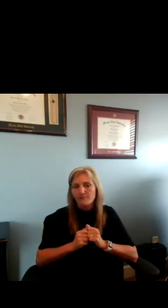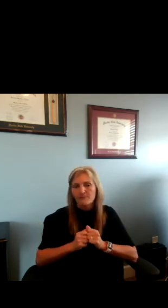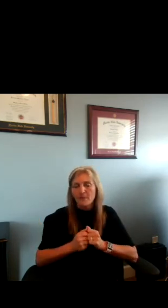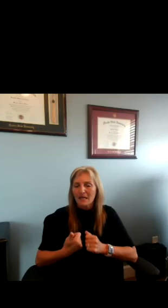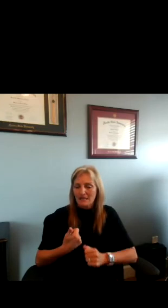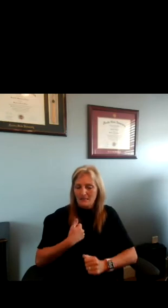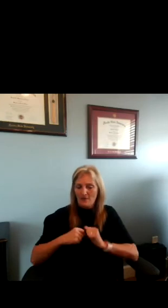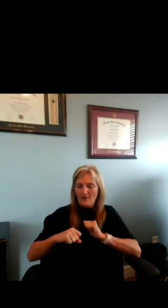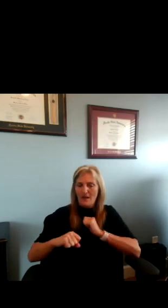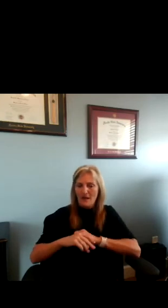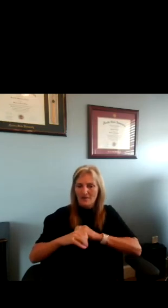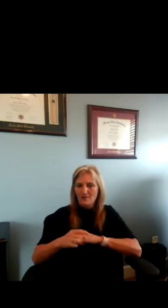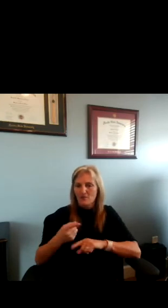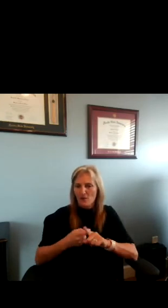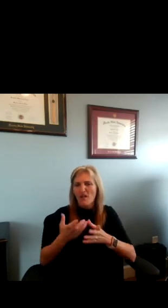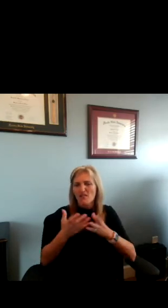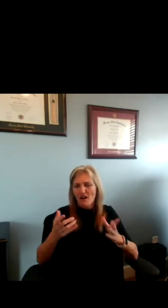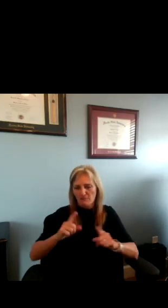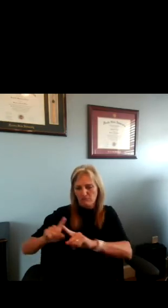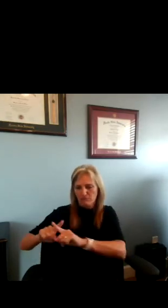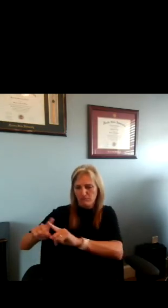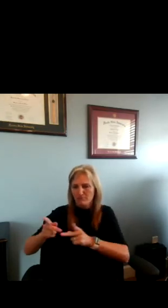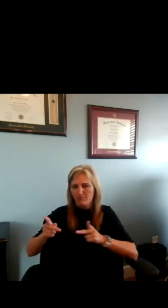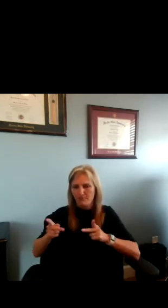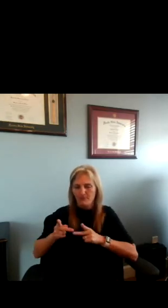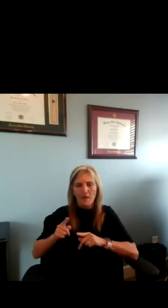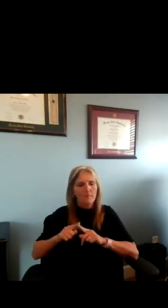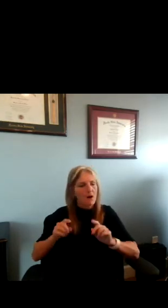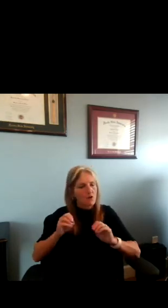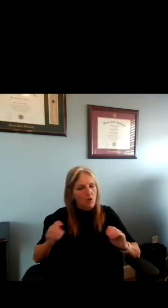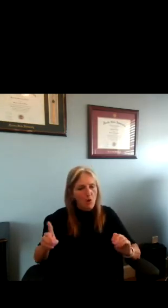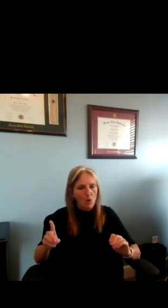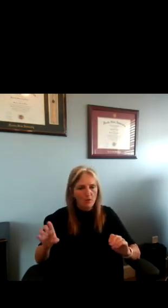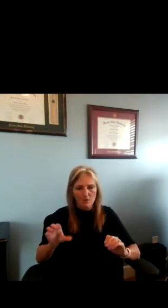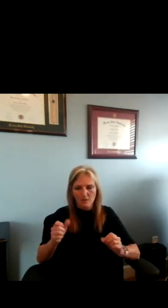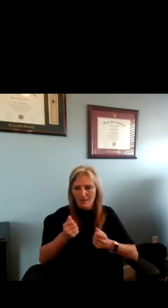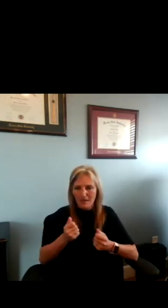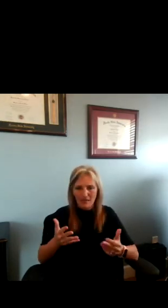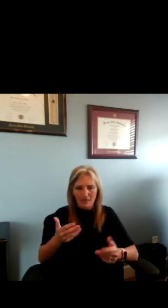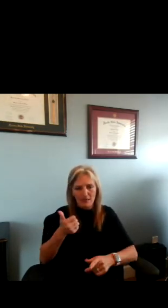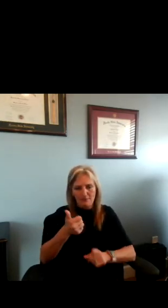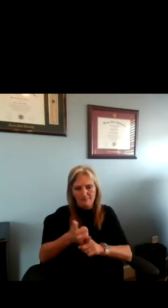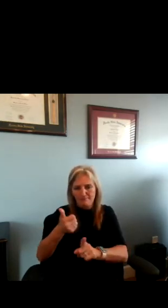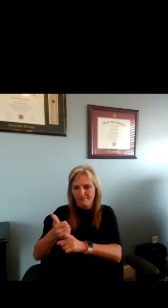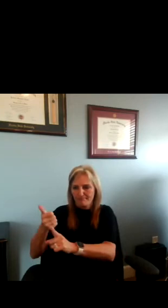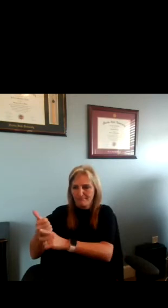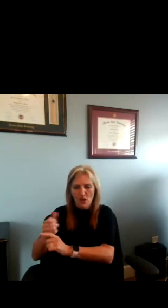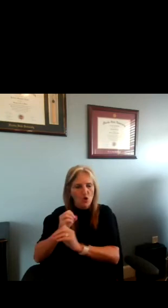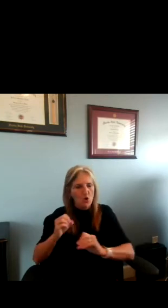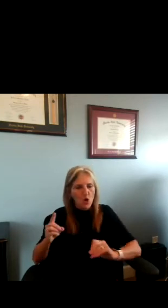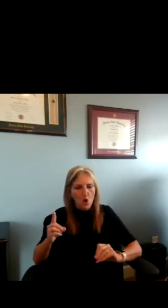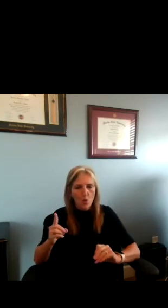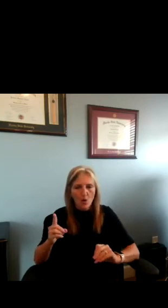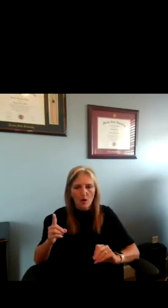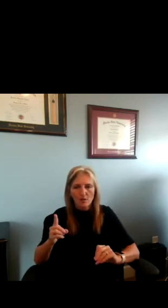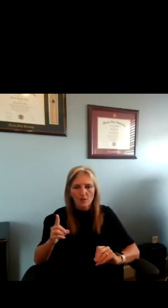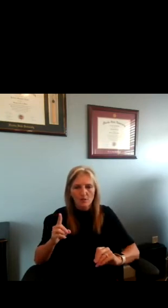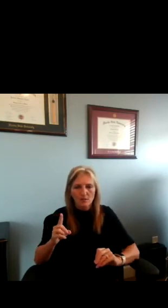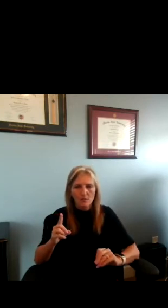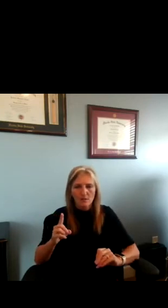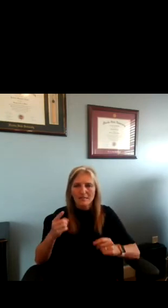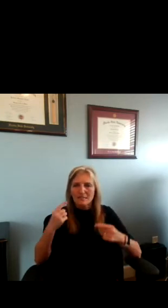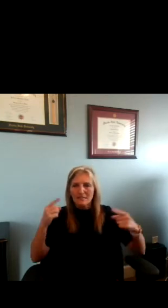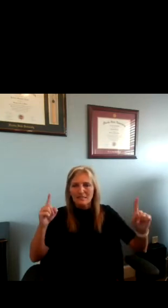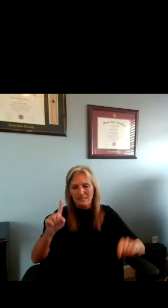Self-efficacy comes from a lot of places, but no one does anything on their own. No one who succeeds,